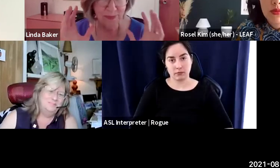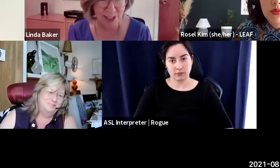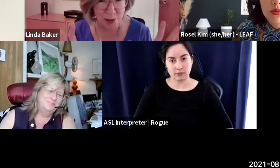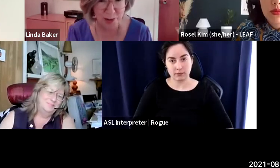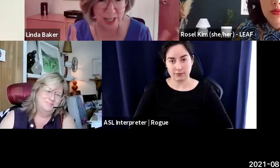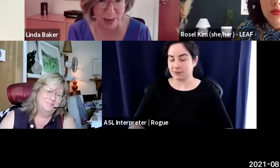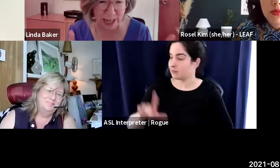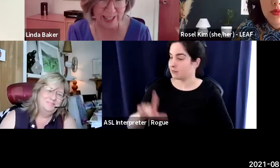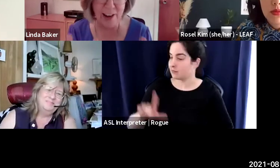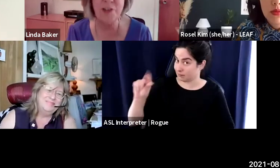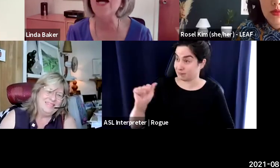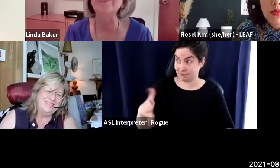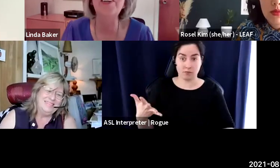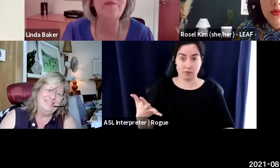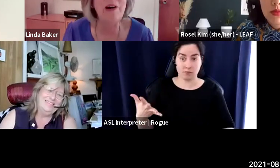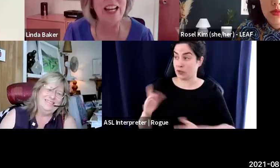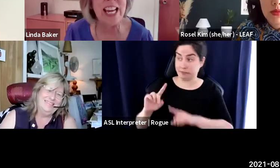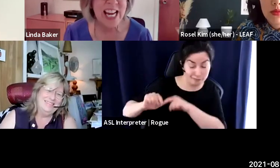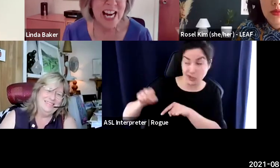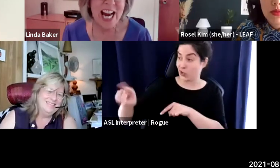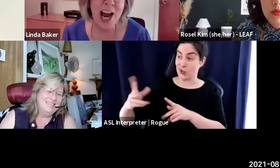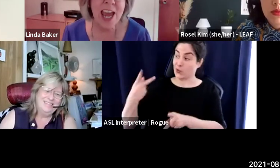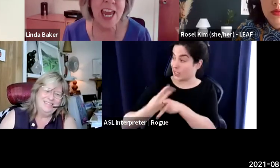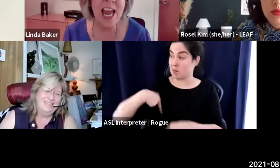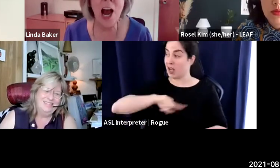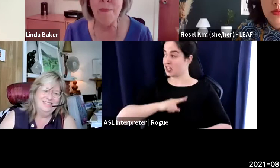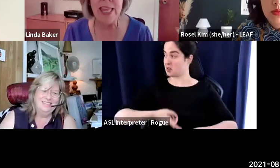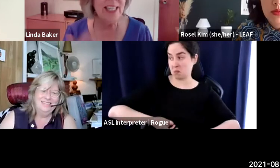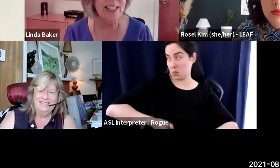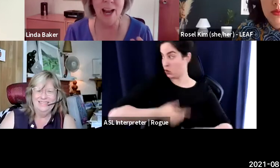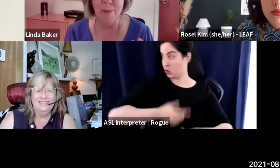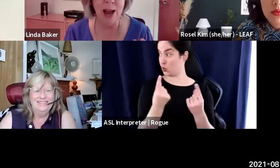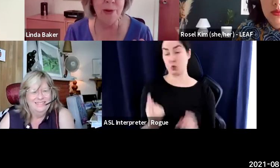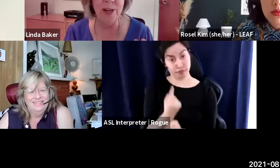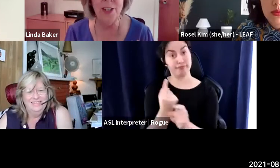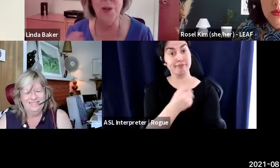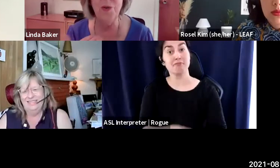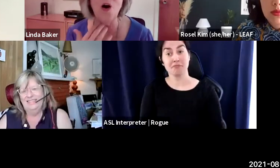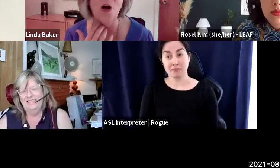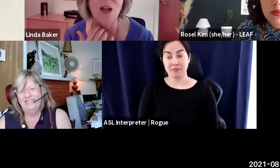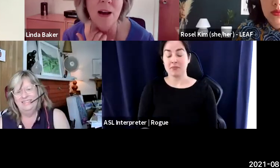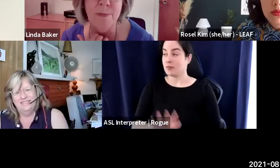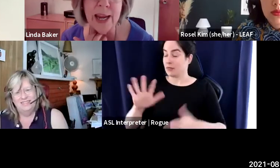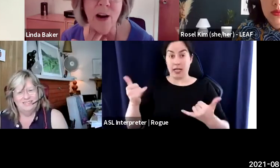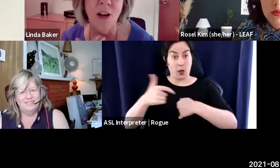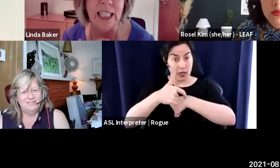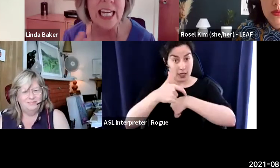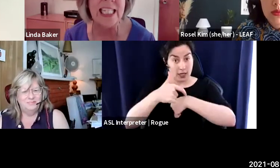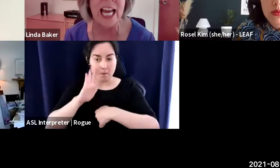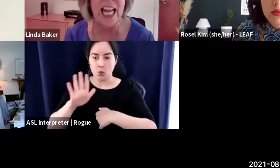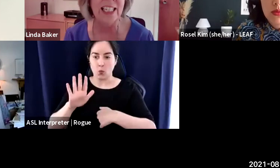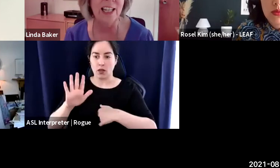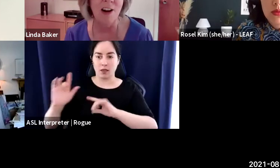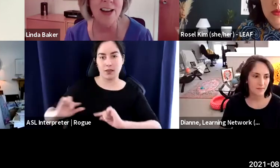you to keep us on track here, Bonnie. At this time, I'm going to call on my